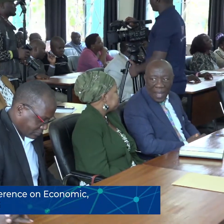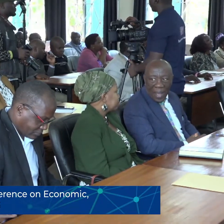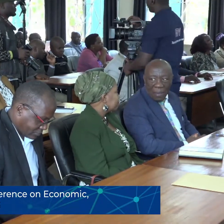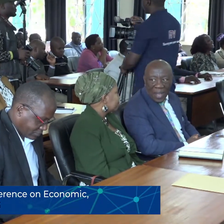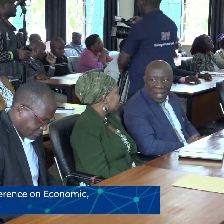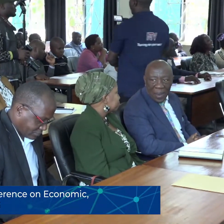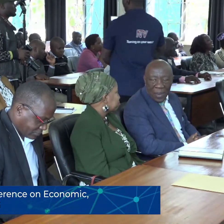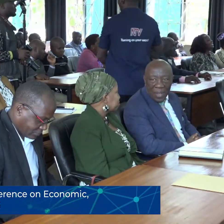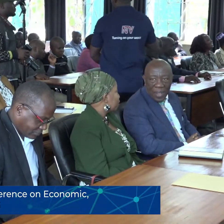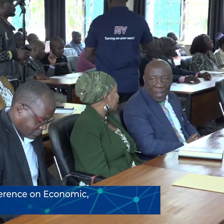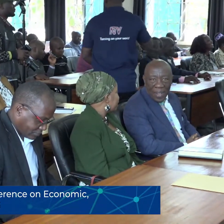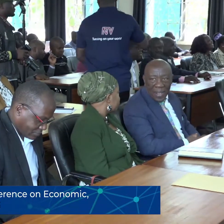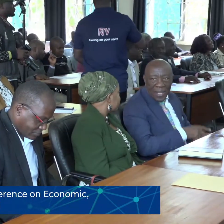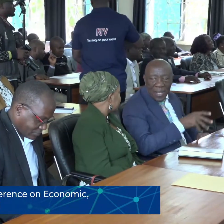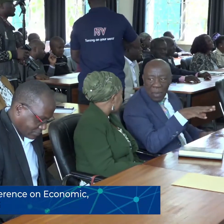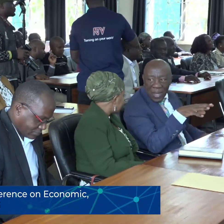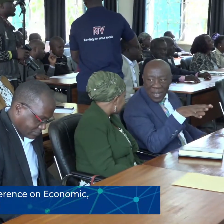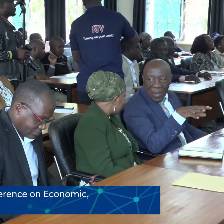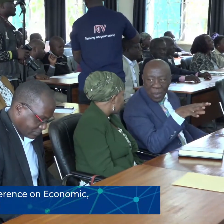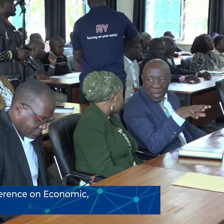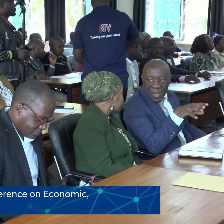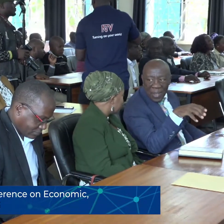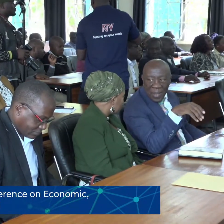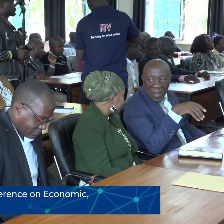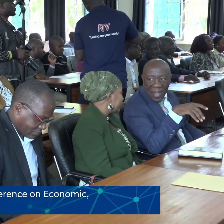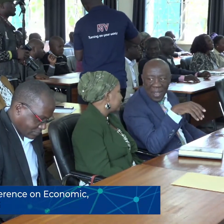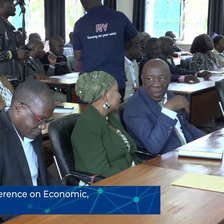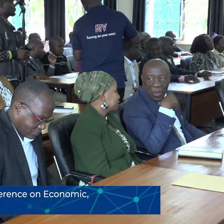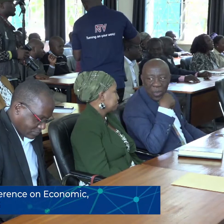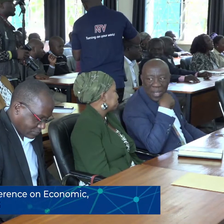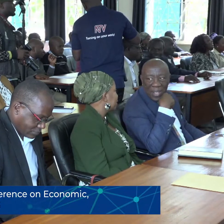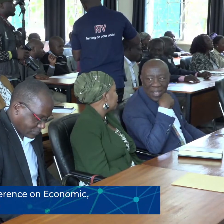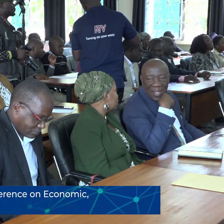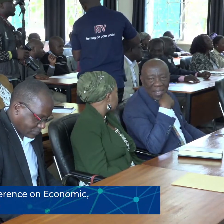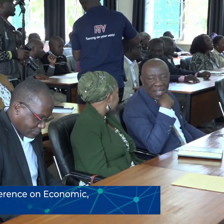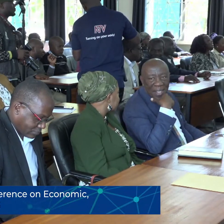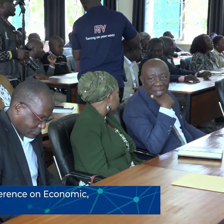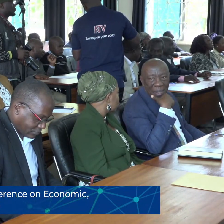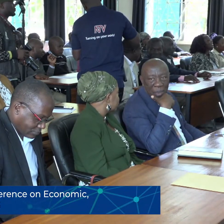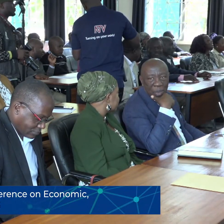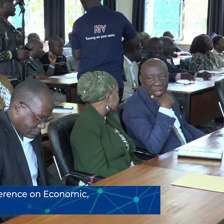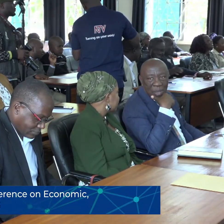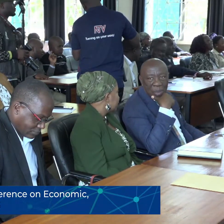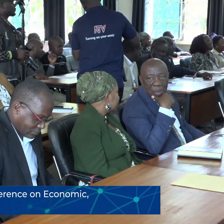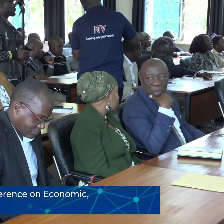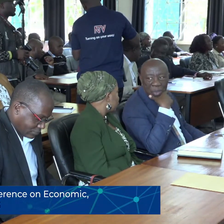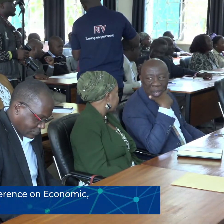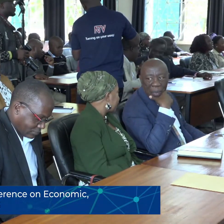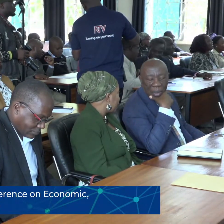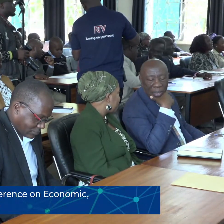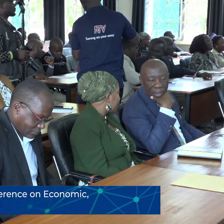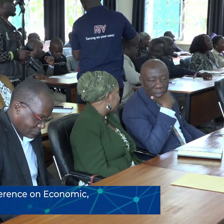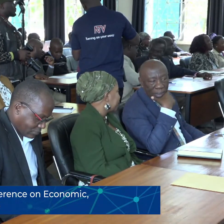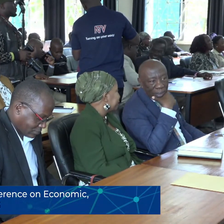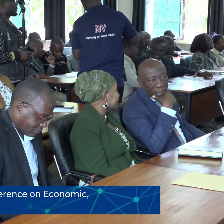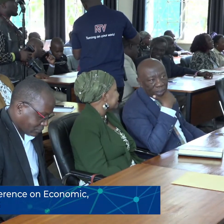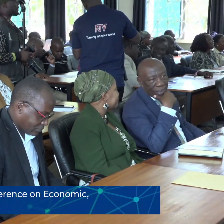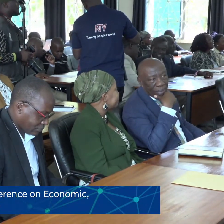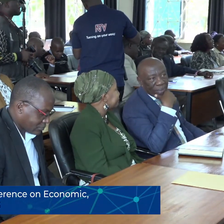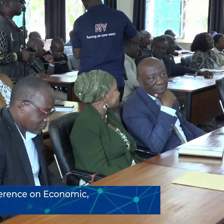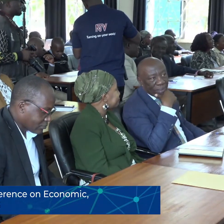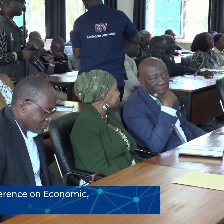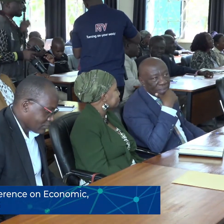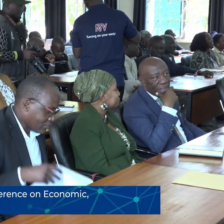10 years? If we don't, go and find cake. We cannot celebrate 10 years without cake. And the participants did